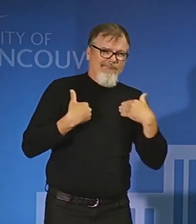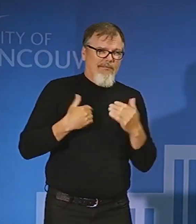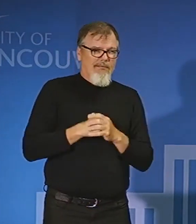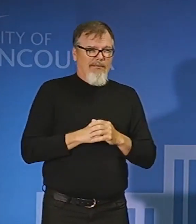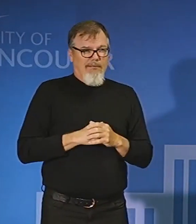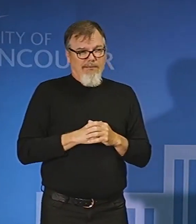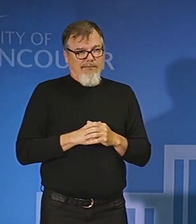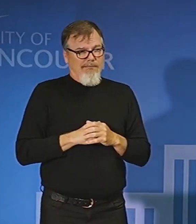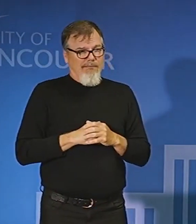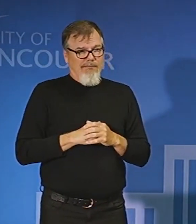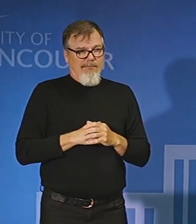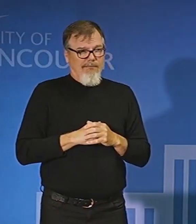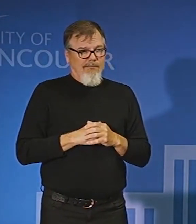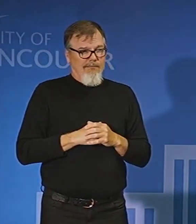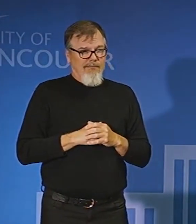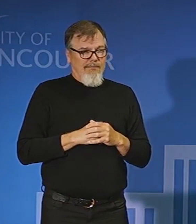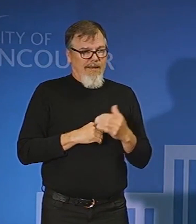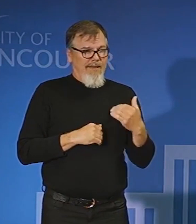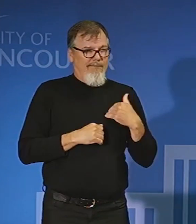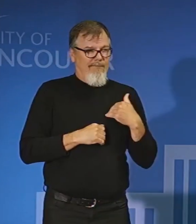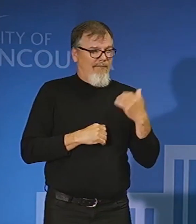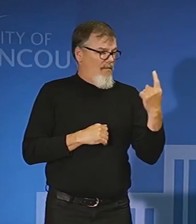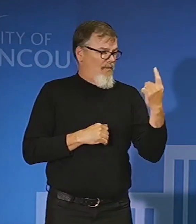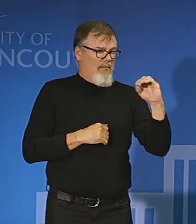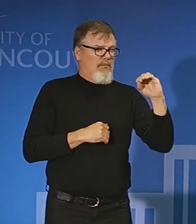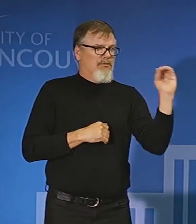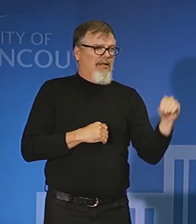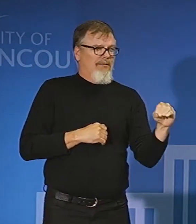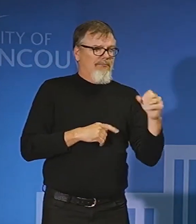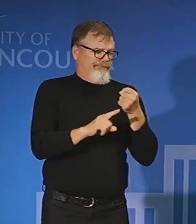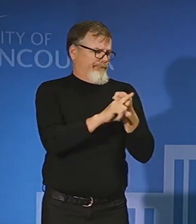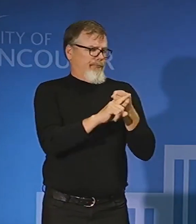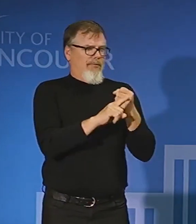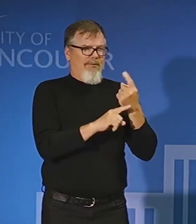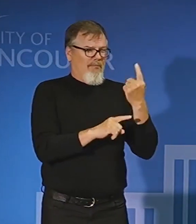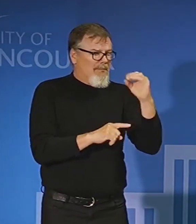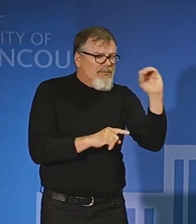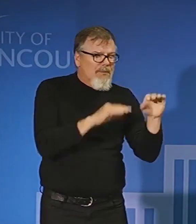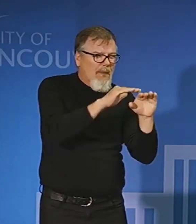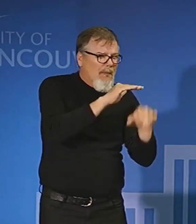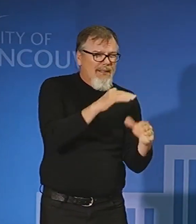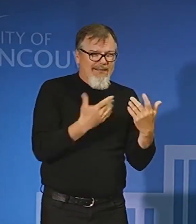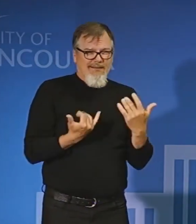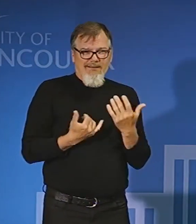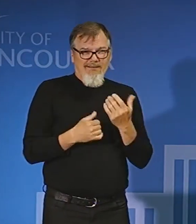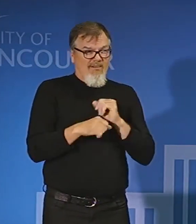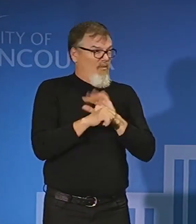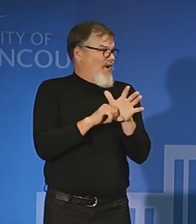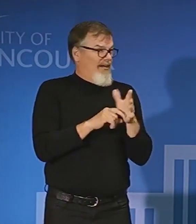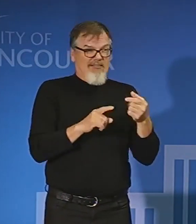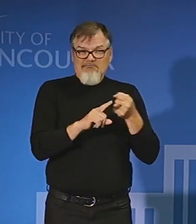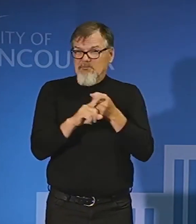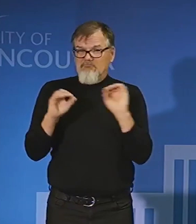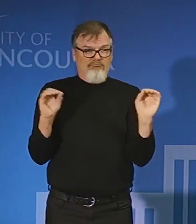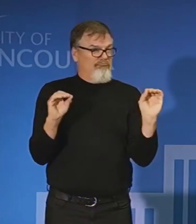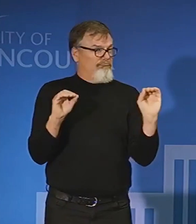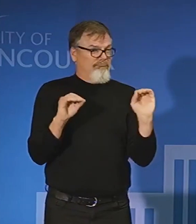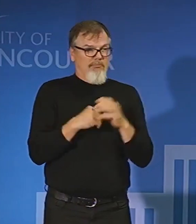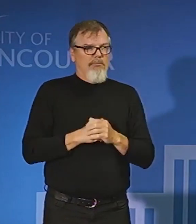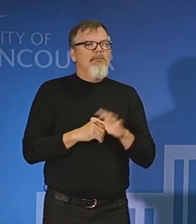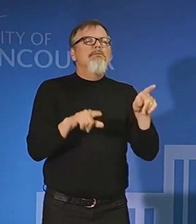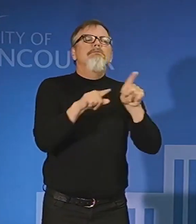less than 1%. So this indicates that there's not a lot of COVID-19 right now in the community, but also that we're doing robust